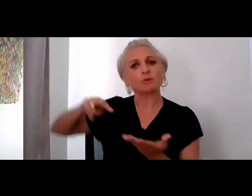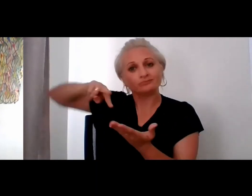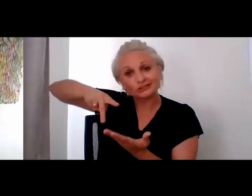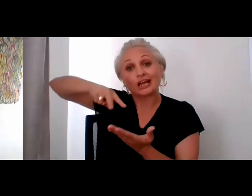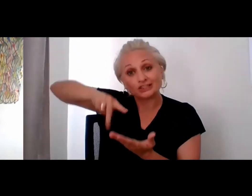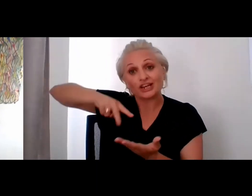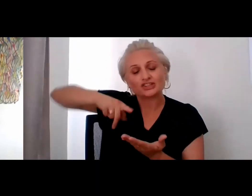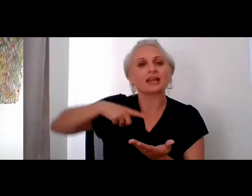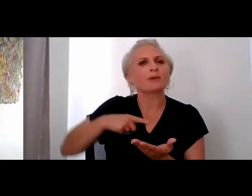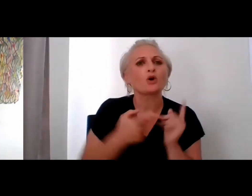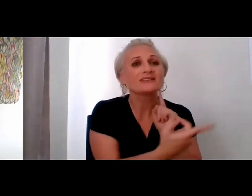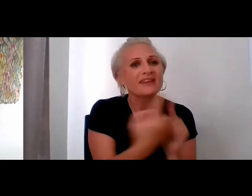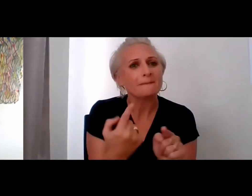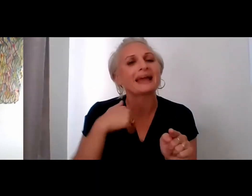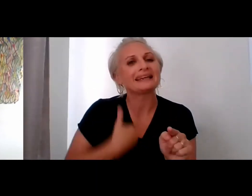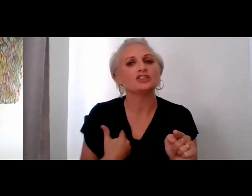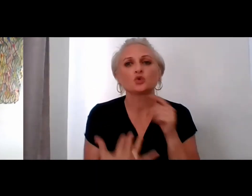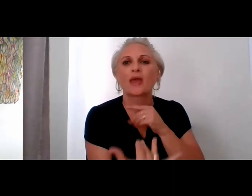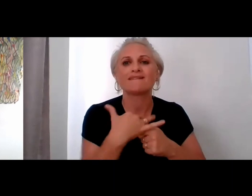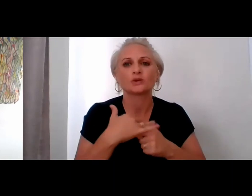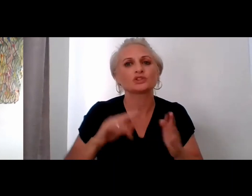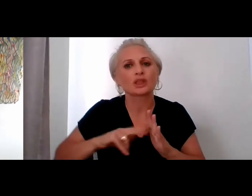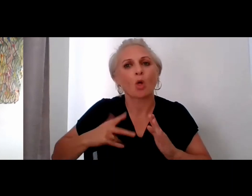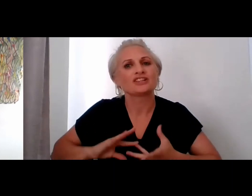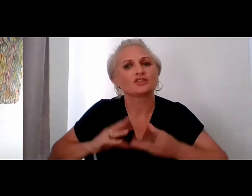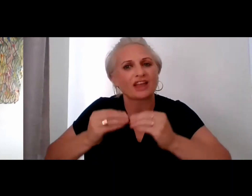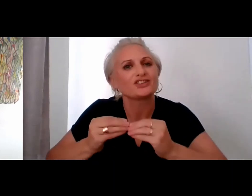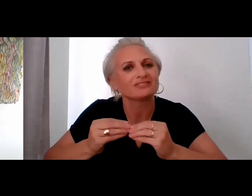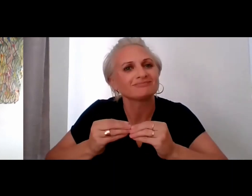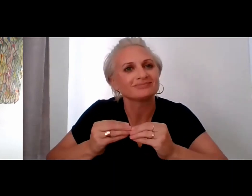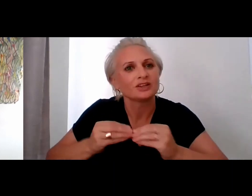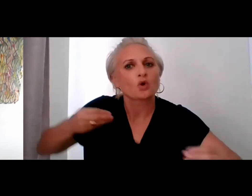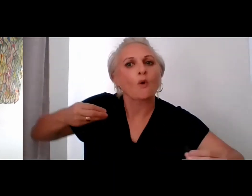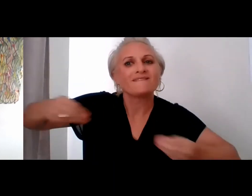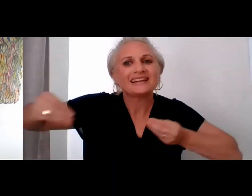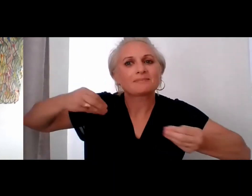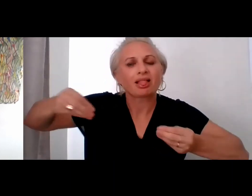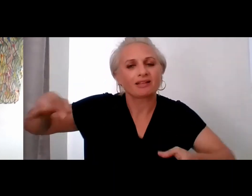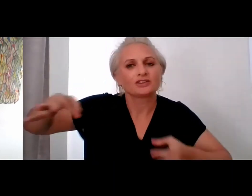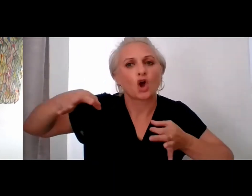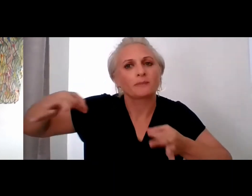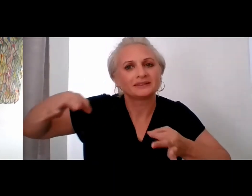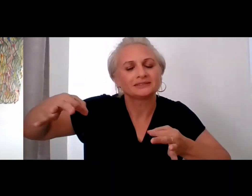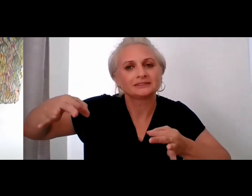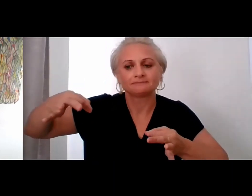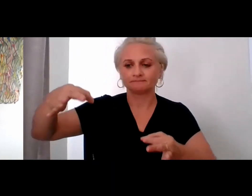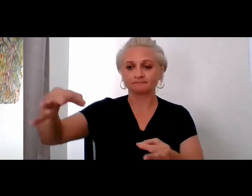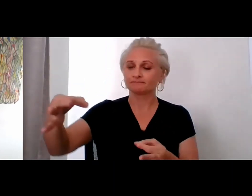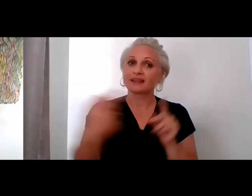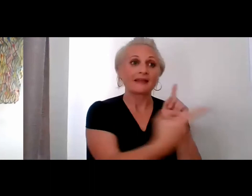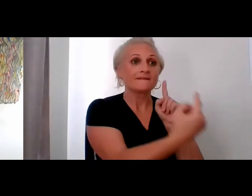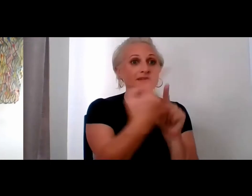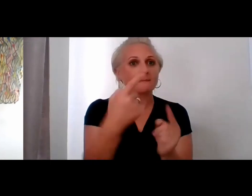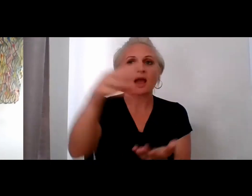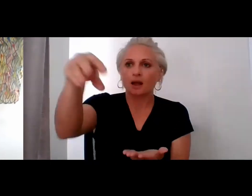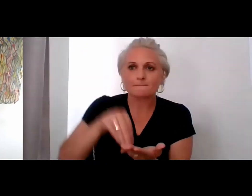The length and shape of your approval process will depend on the size and nature of your organisation. But it will